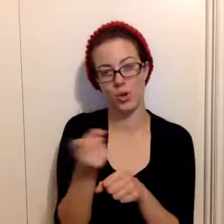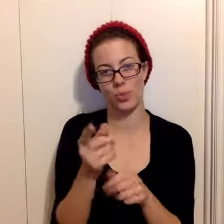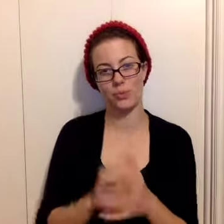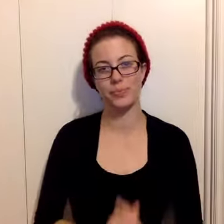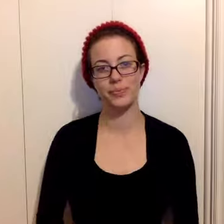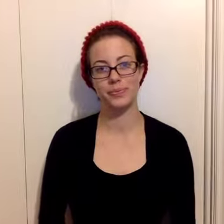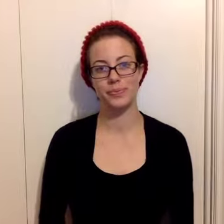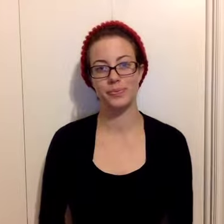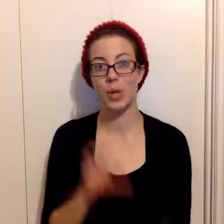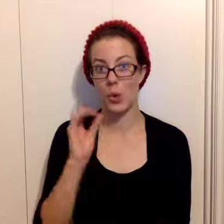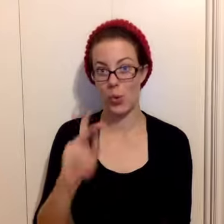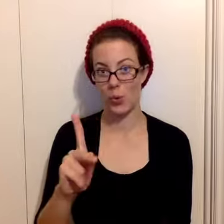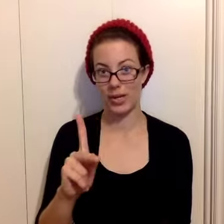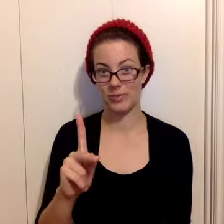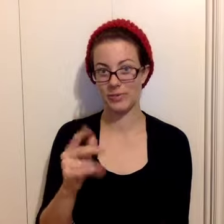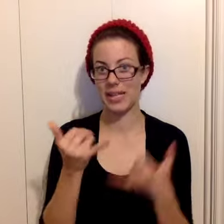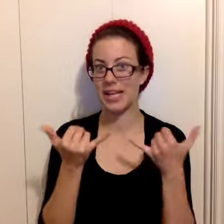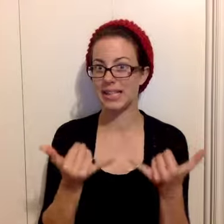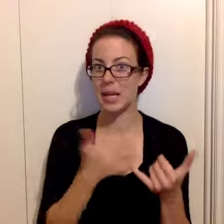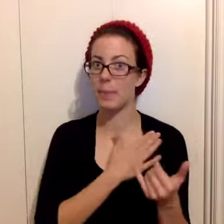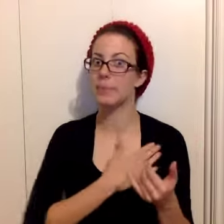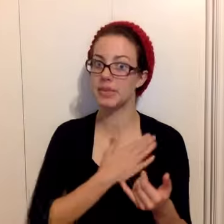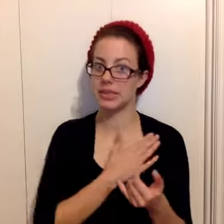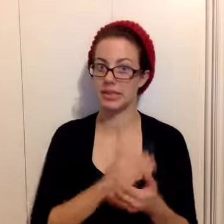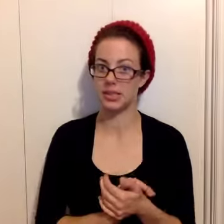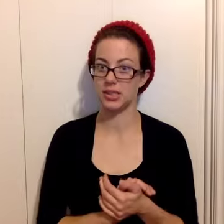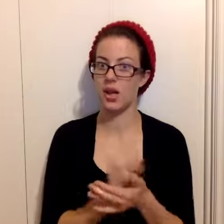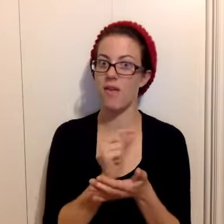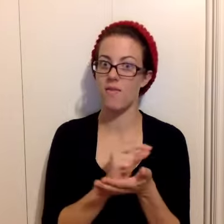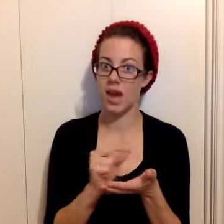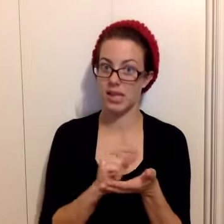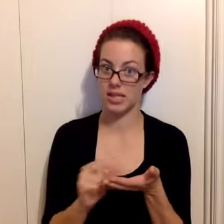Okay, now please write this down,